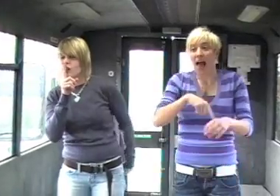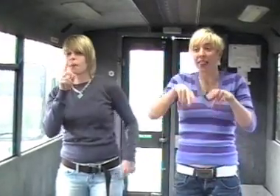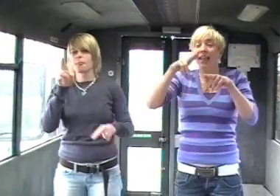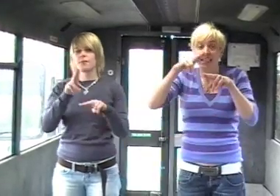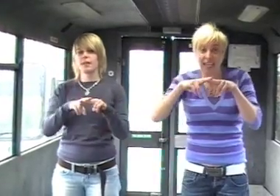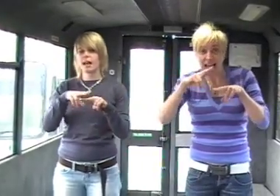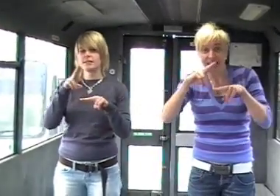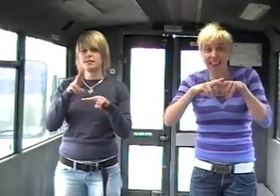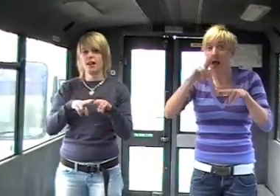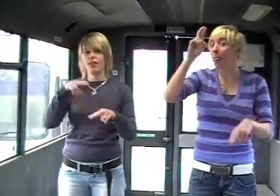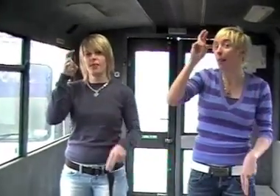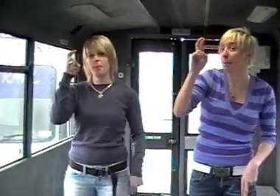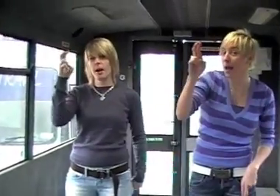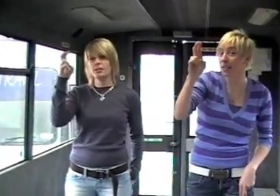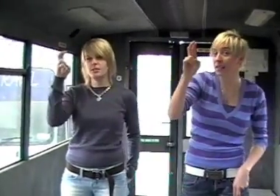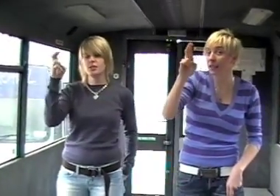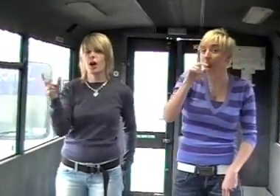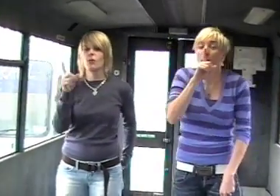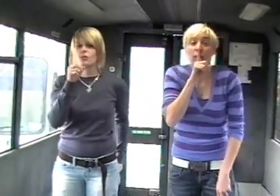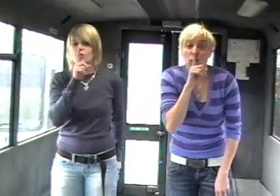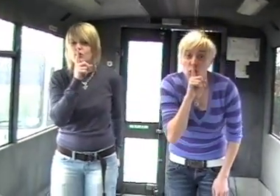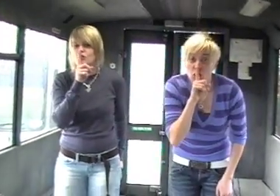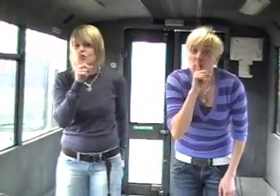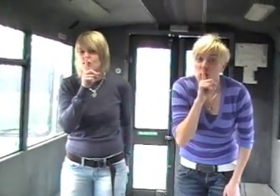shh. And the daddies on the bus go